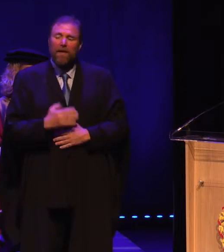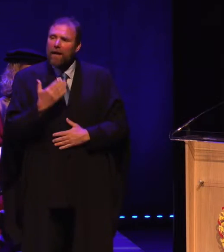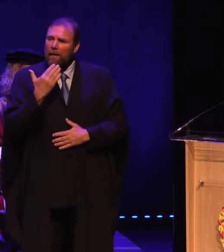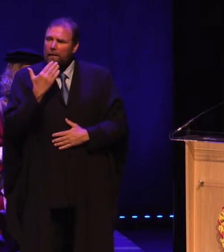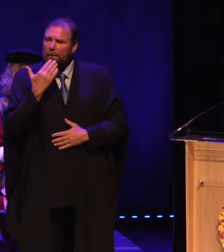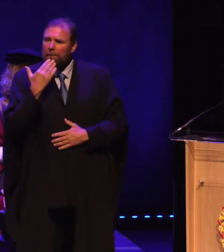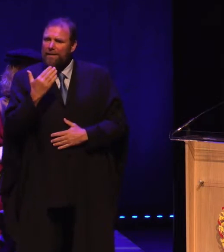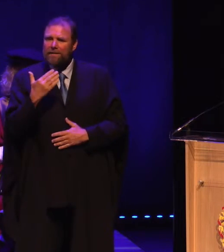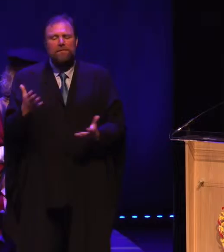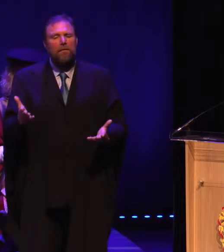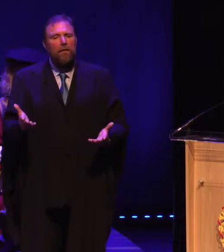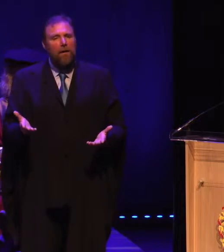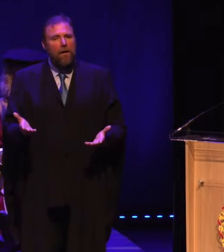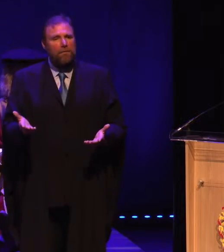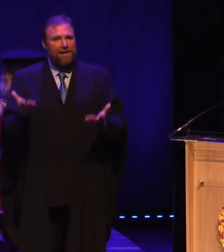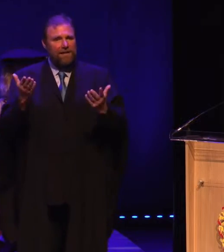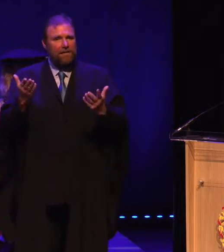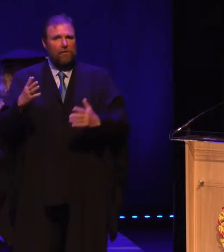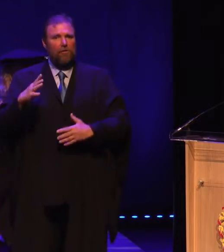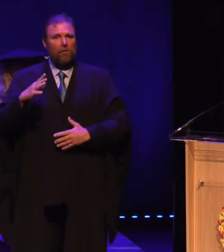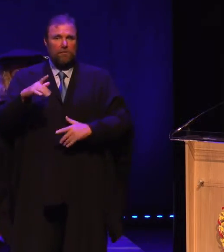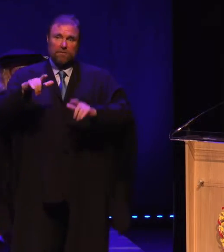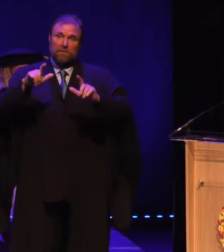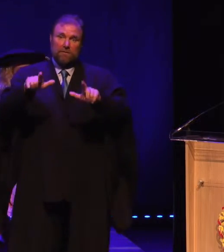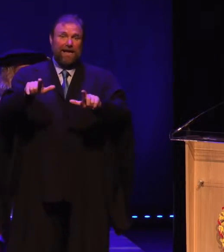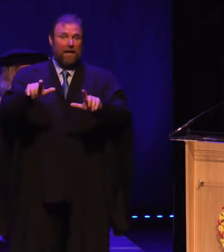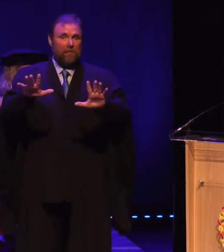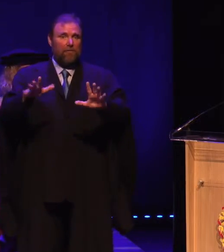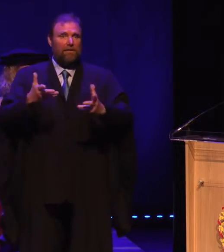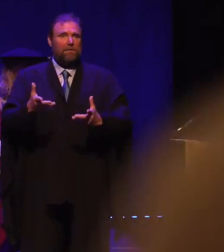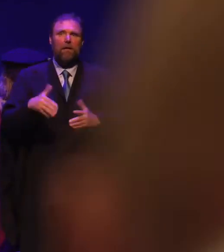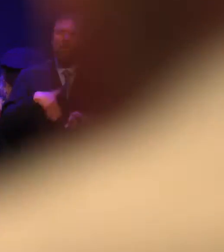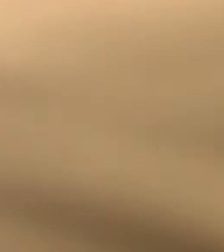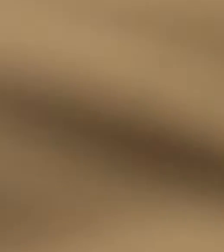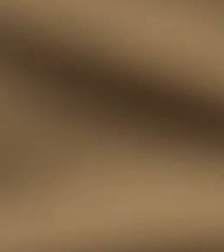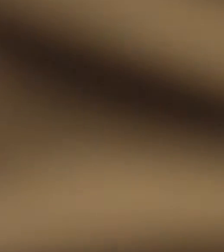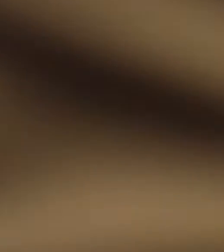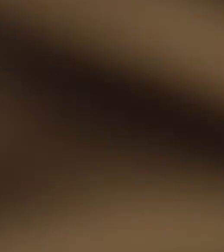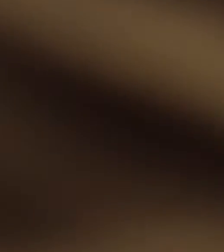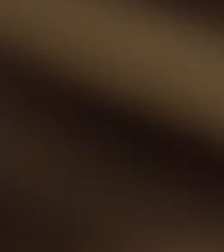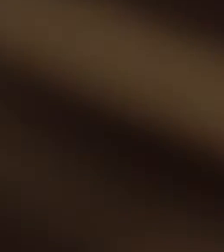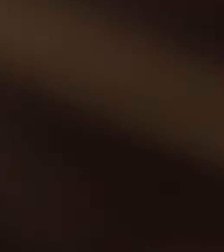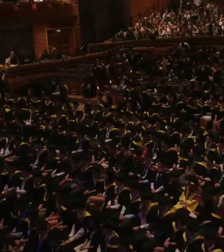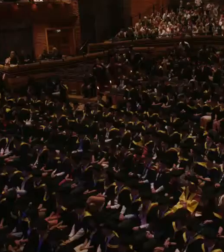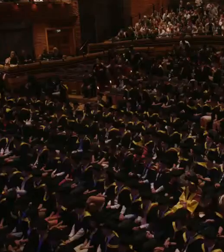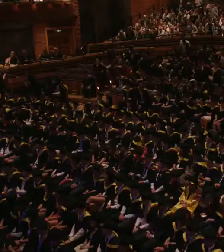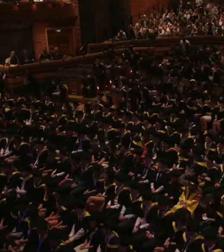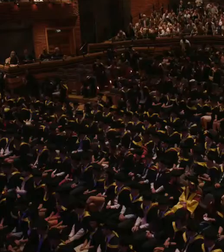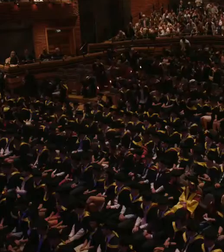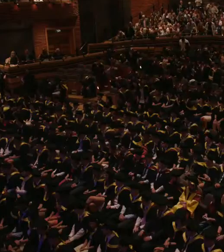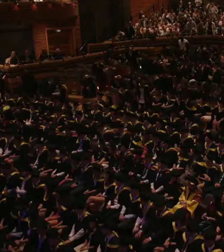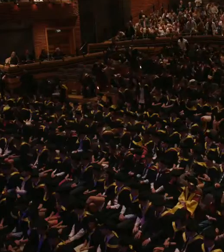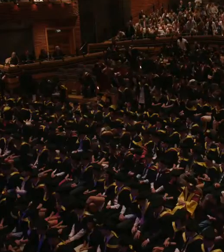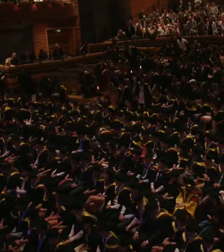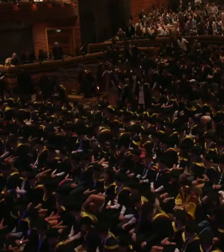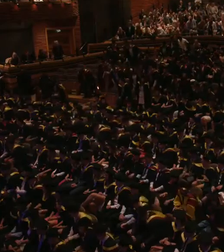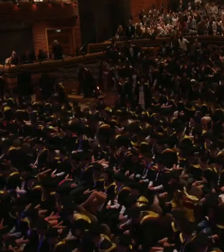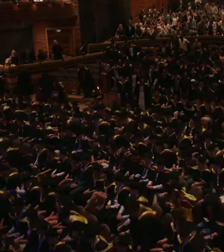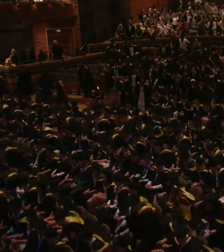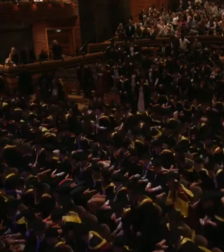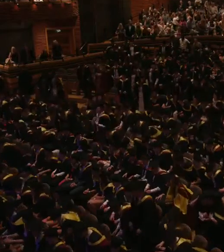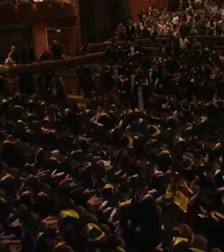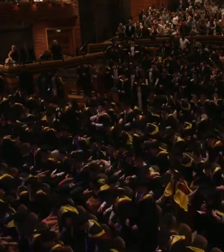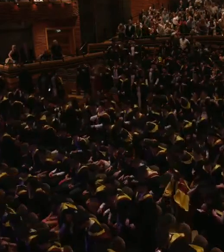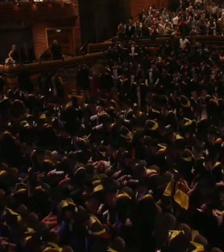can you all be upstanding and remain standing until the platform party has left the auditorium.